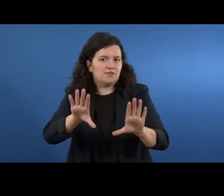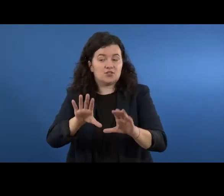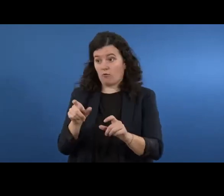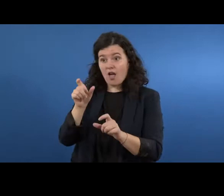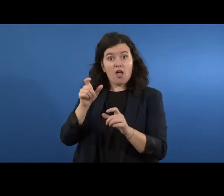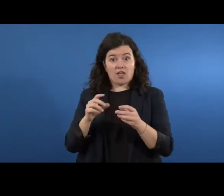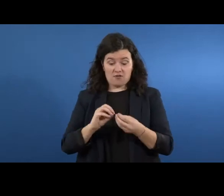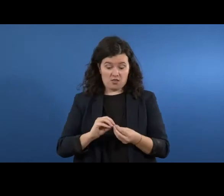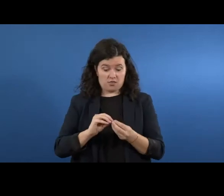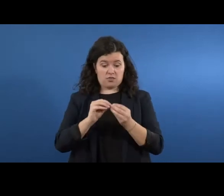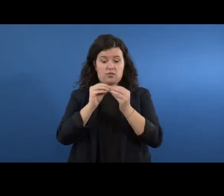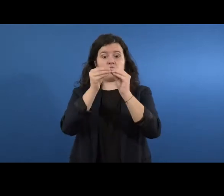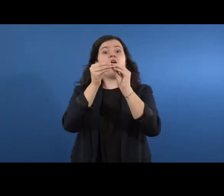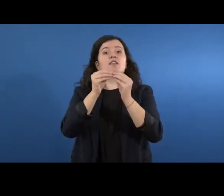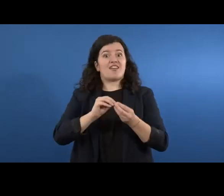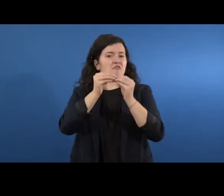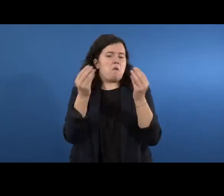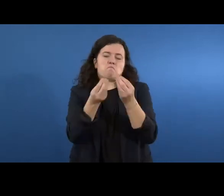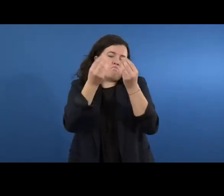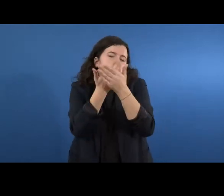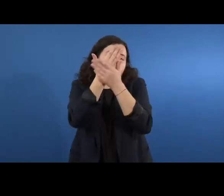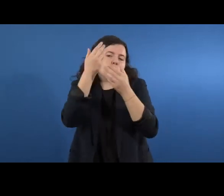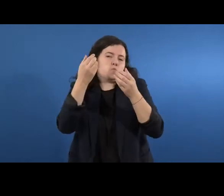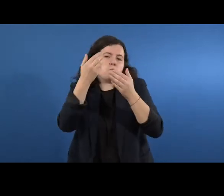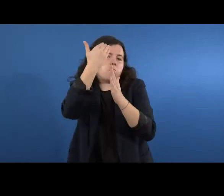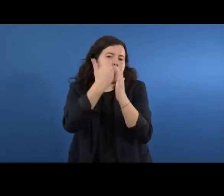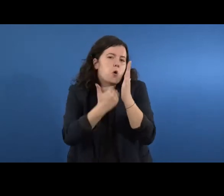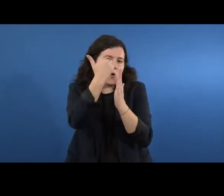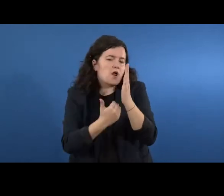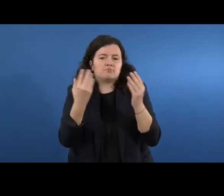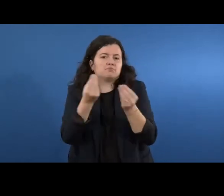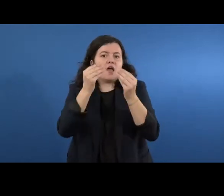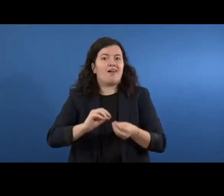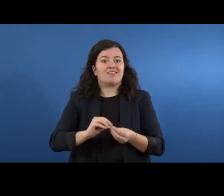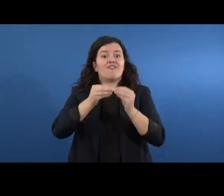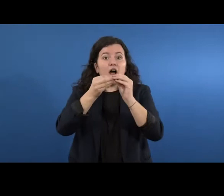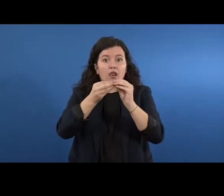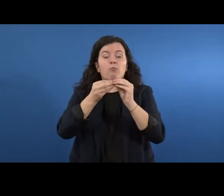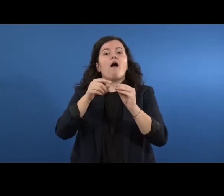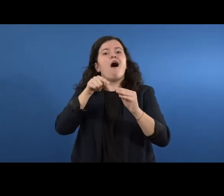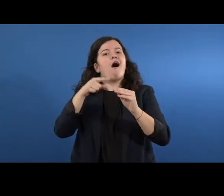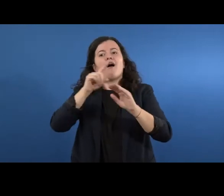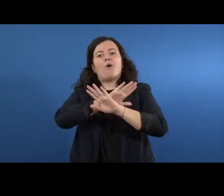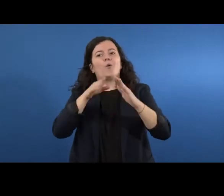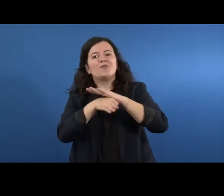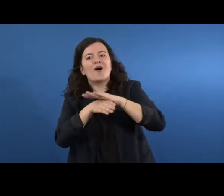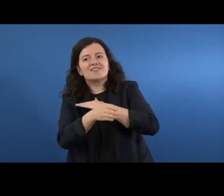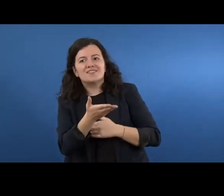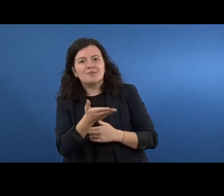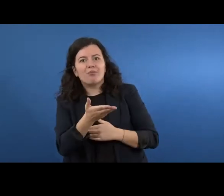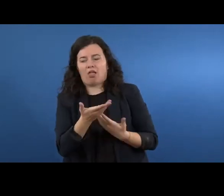at the earliest stages. So, yeah, though a lot of providers have done a really good job in, you